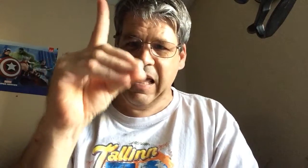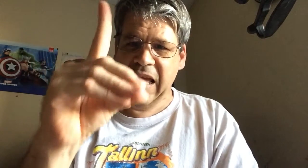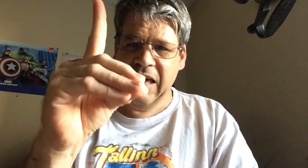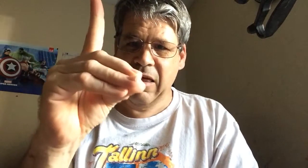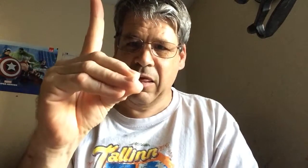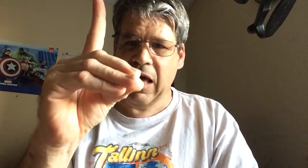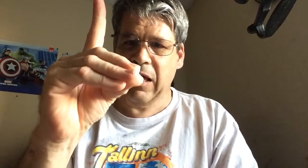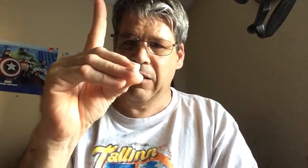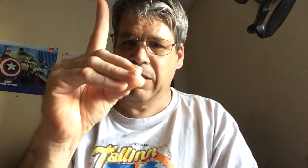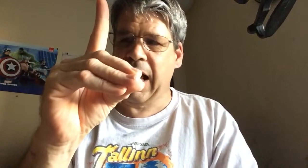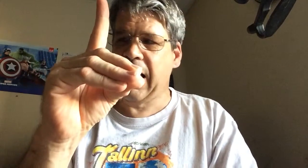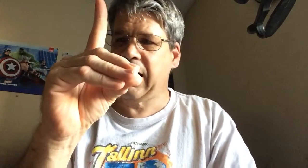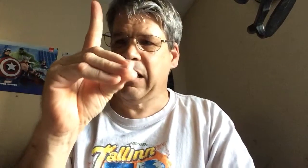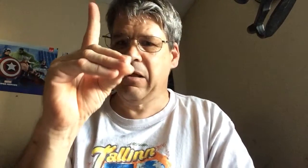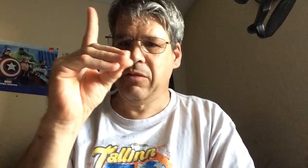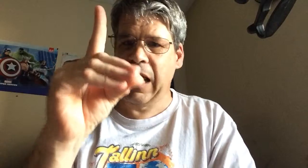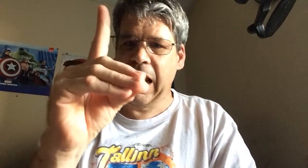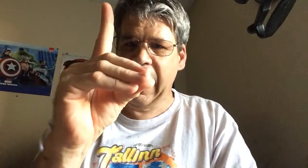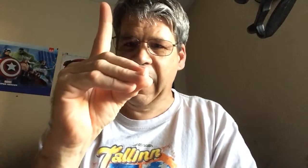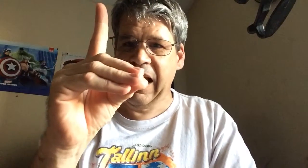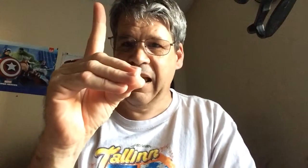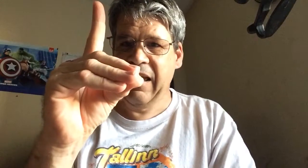D. Like dog. D.